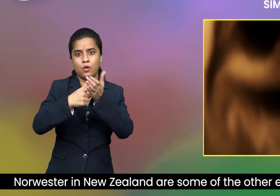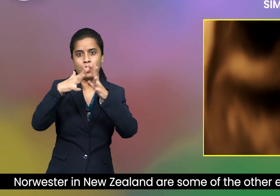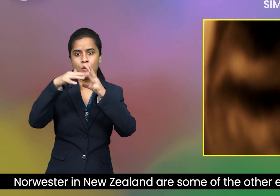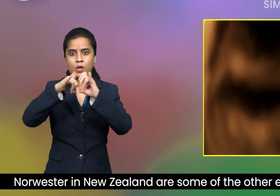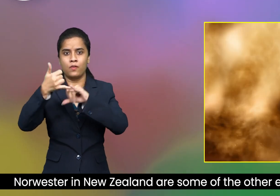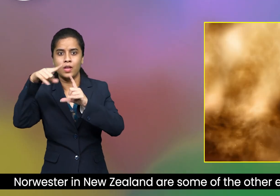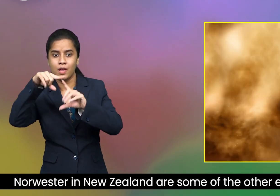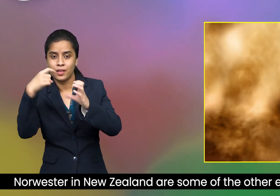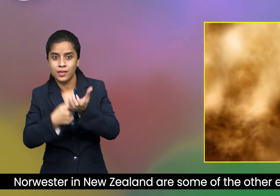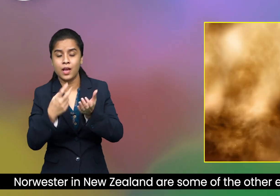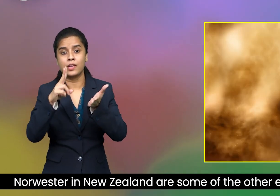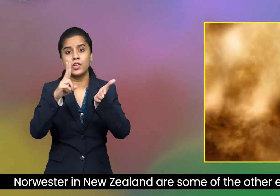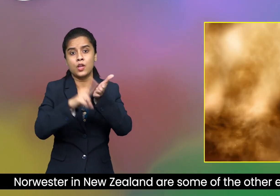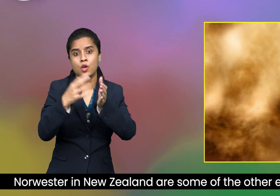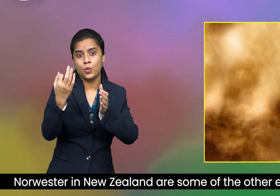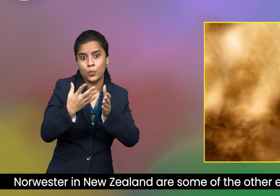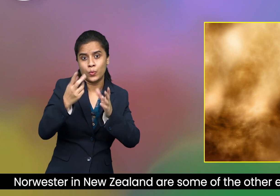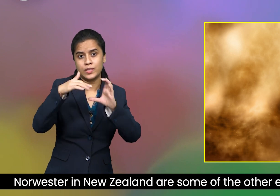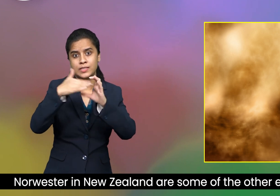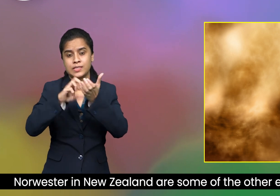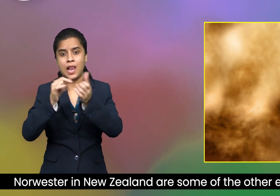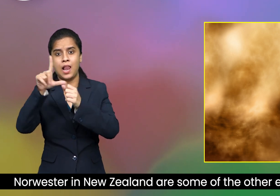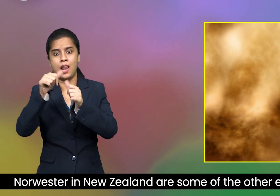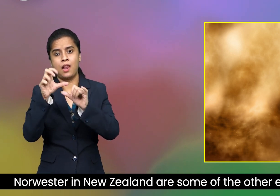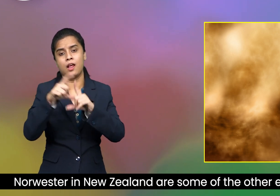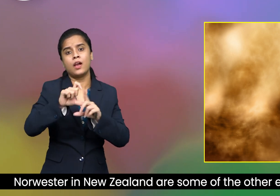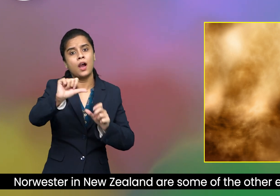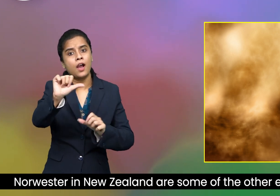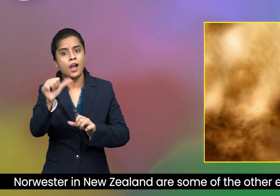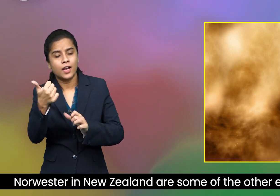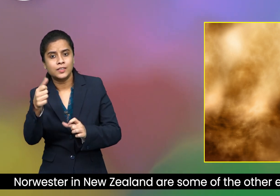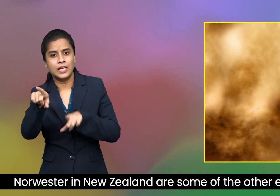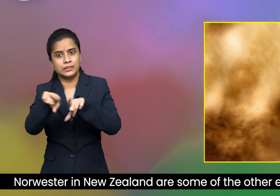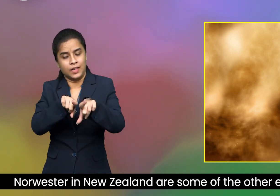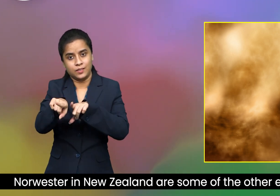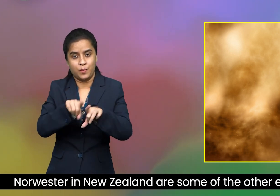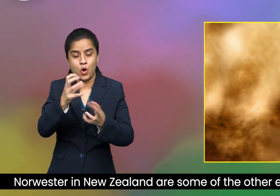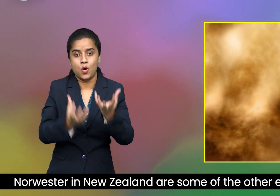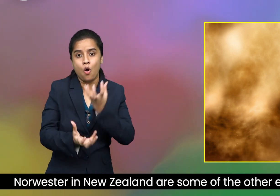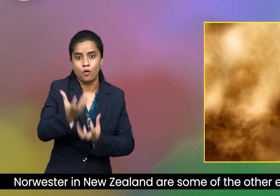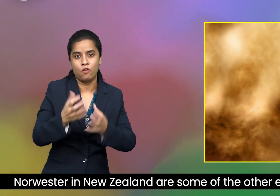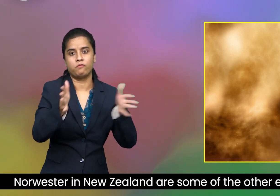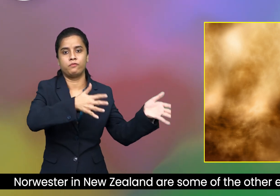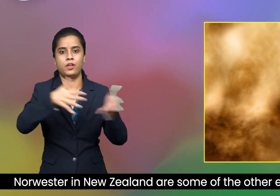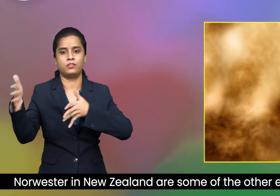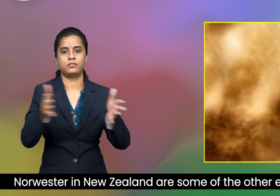Zealand are some of the other examples of hot winds.